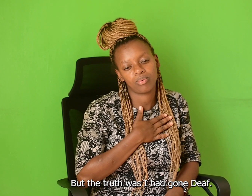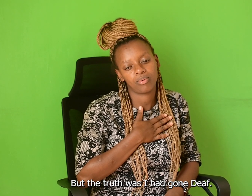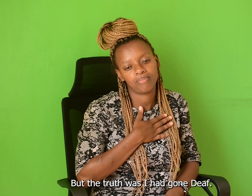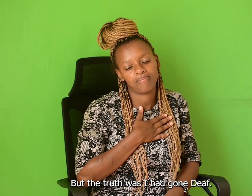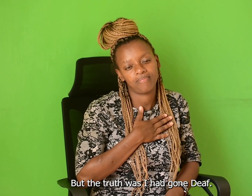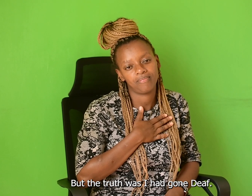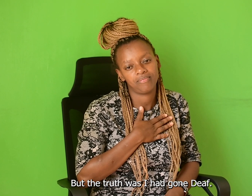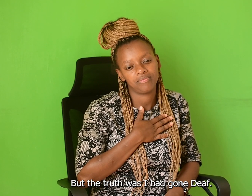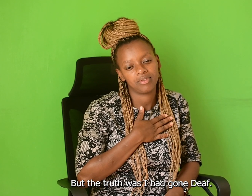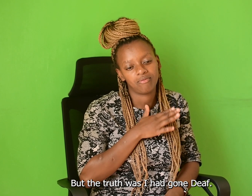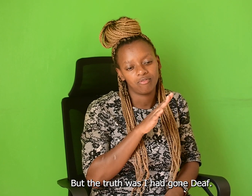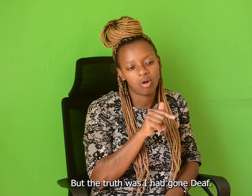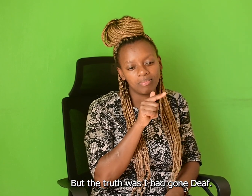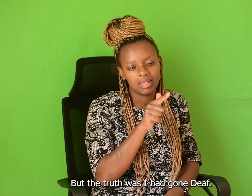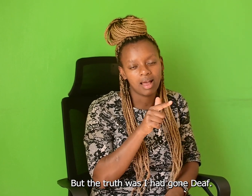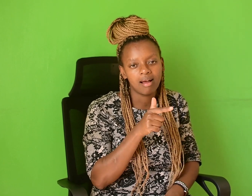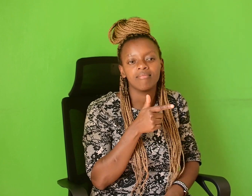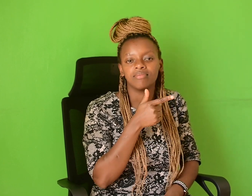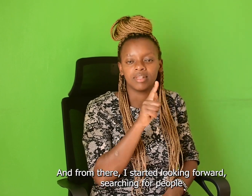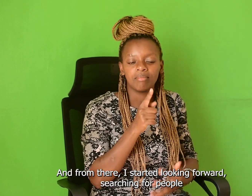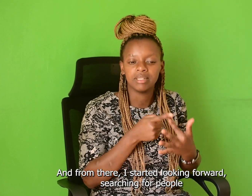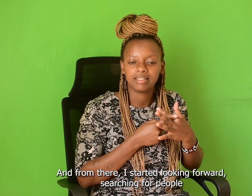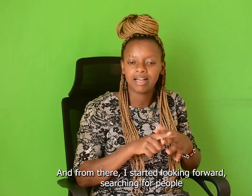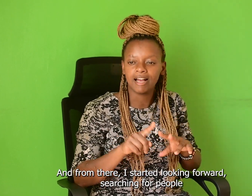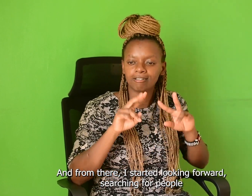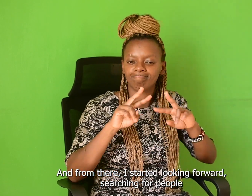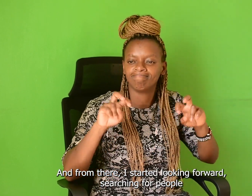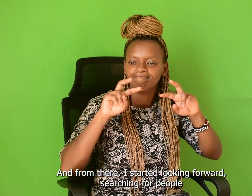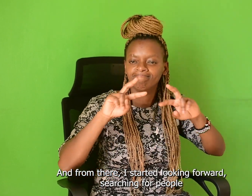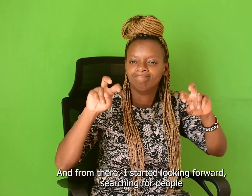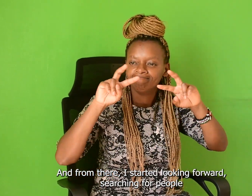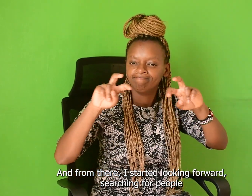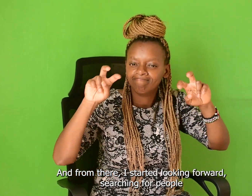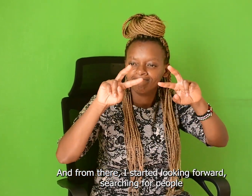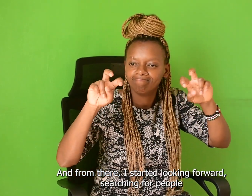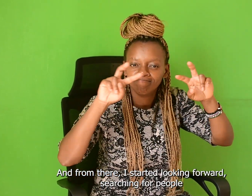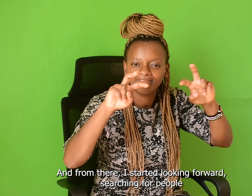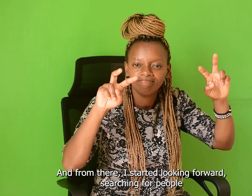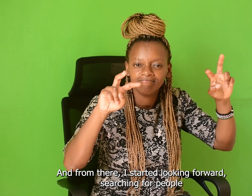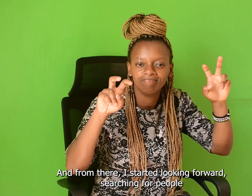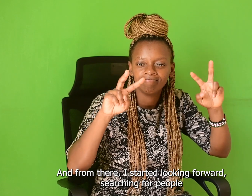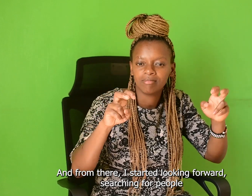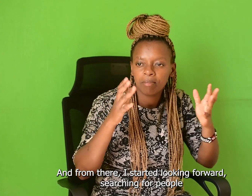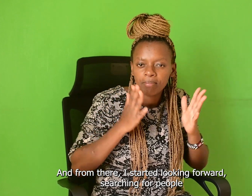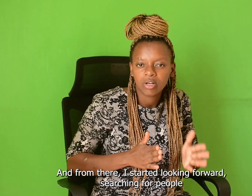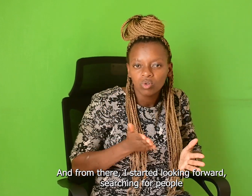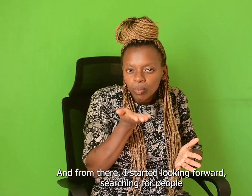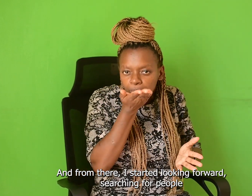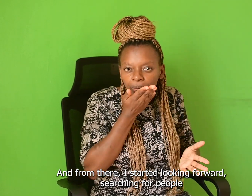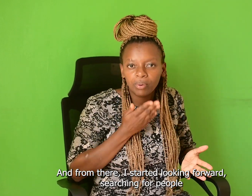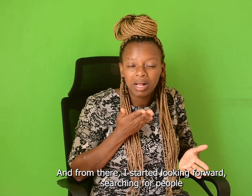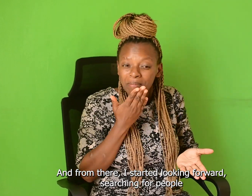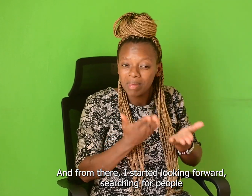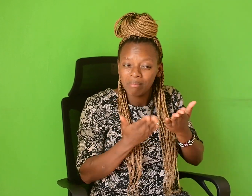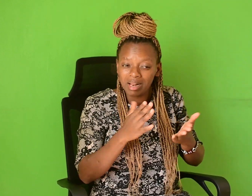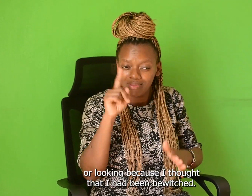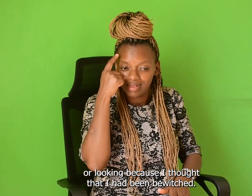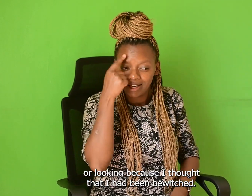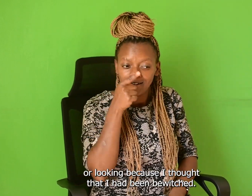the truth was that I had gone deaf. And from there, I started looking, I started searching for people, or they started looking